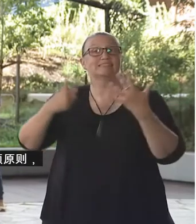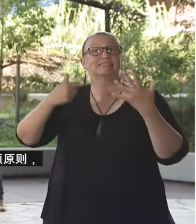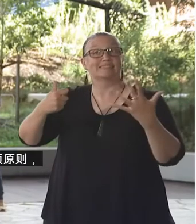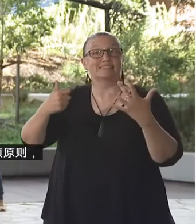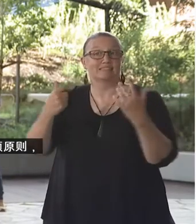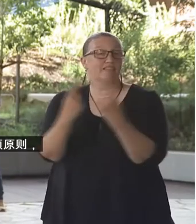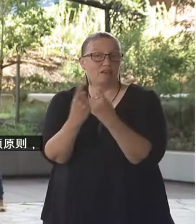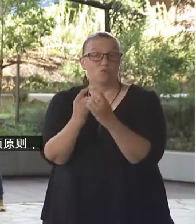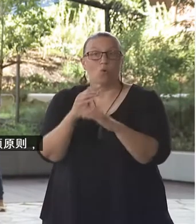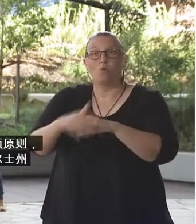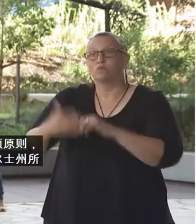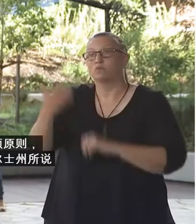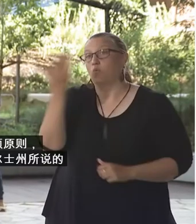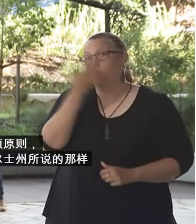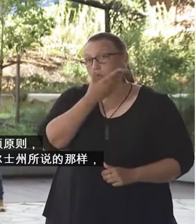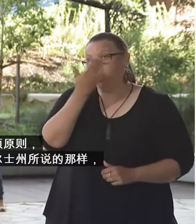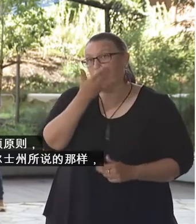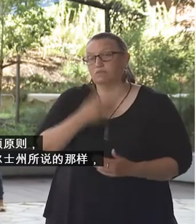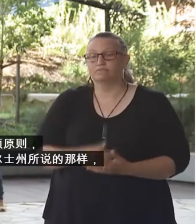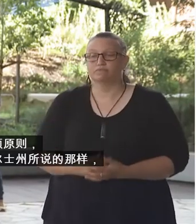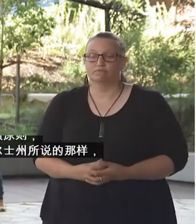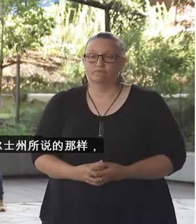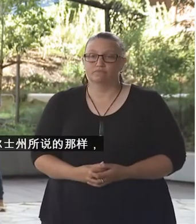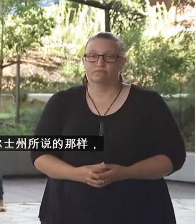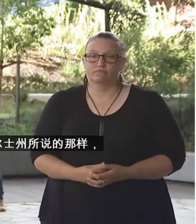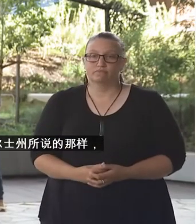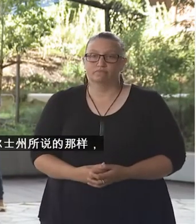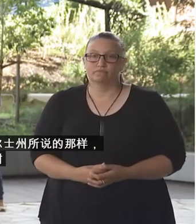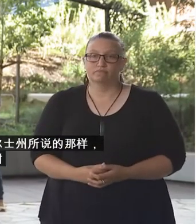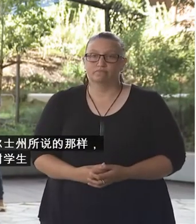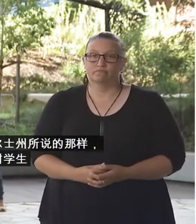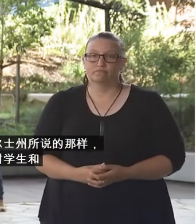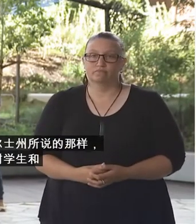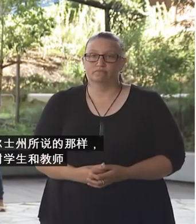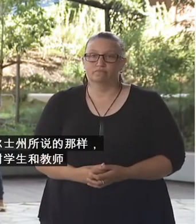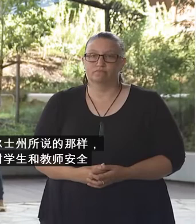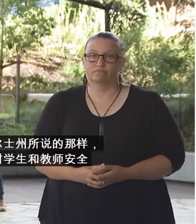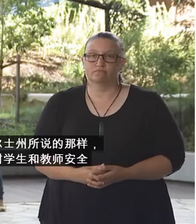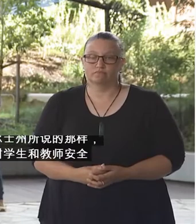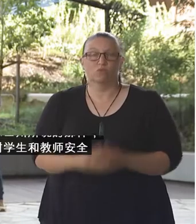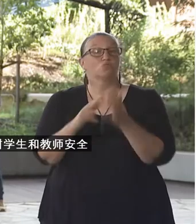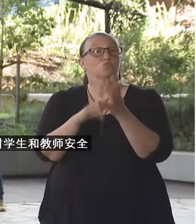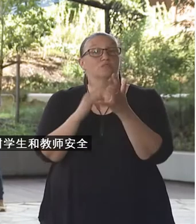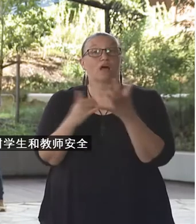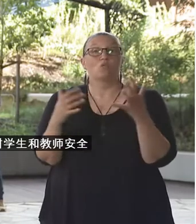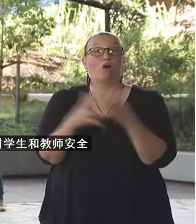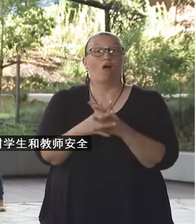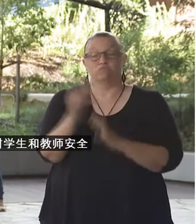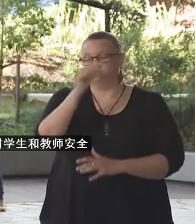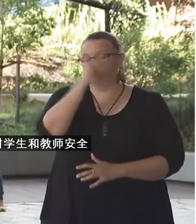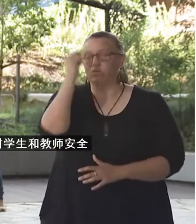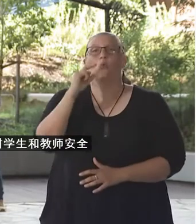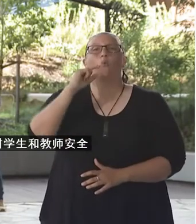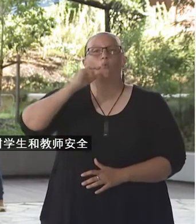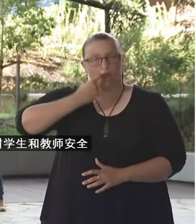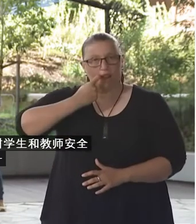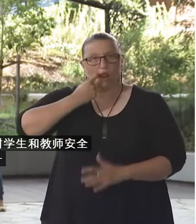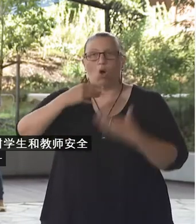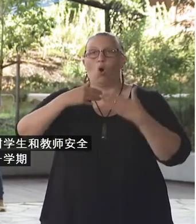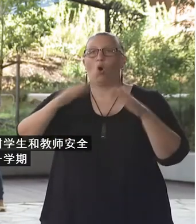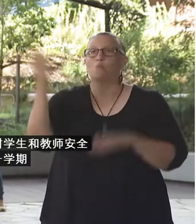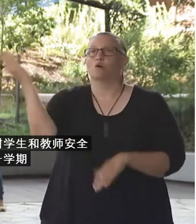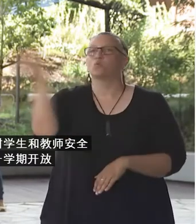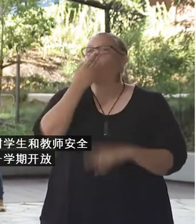schools. As we have said here in New South Wales, we are completely committed to getting schools open day one, term